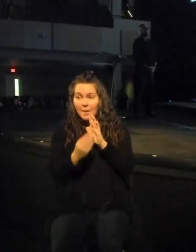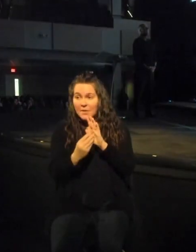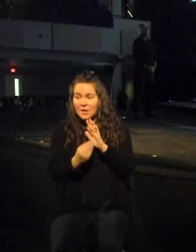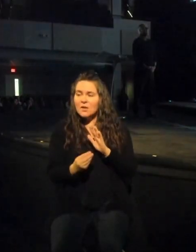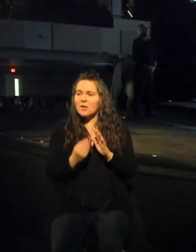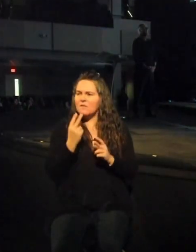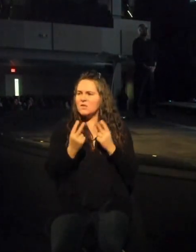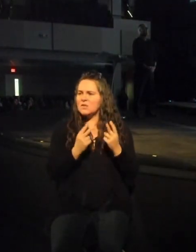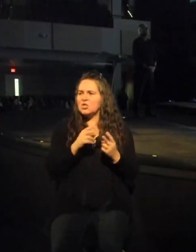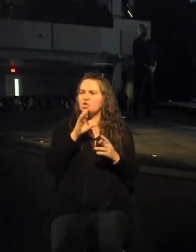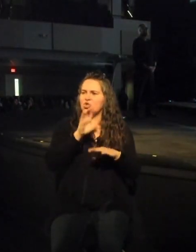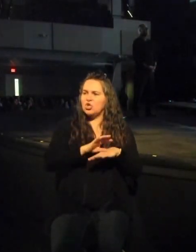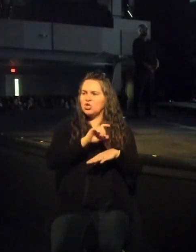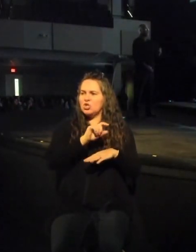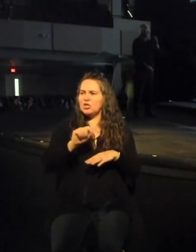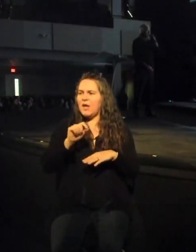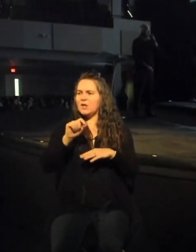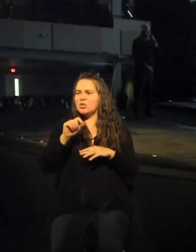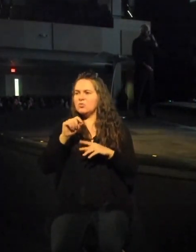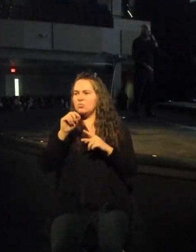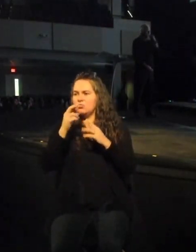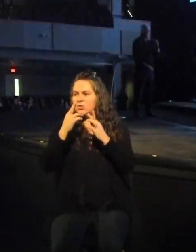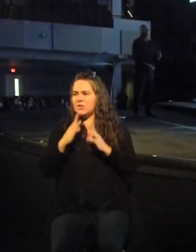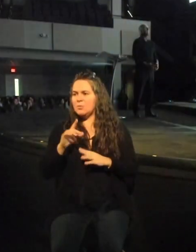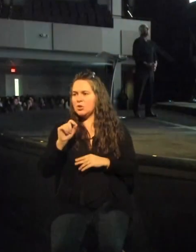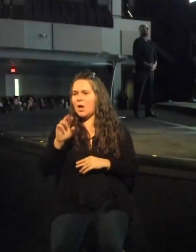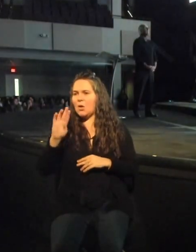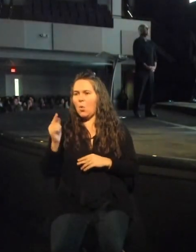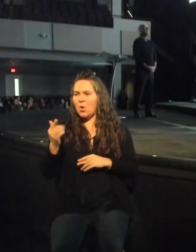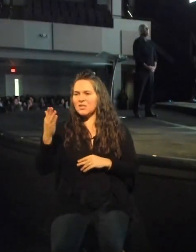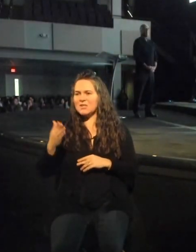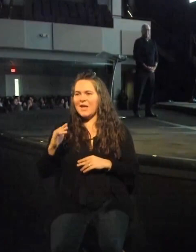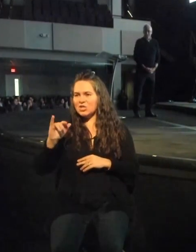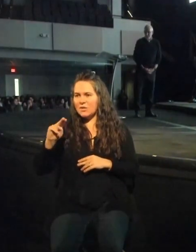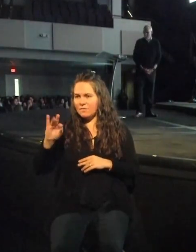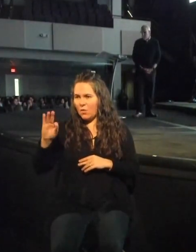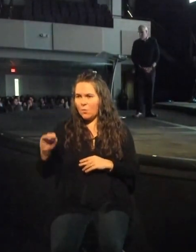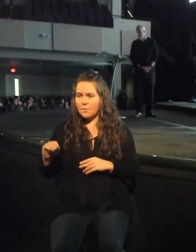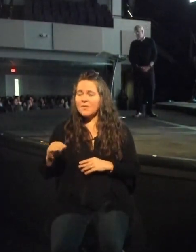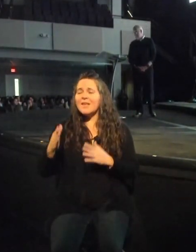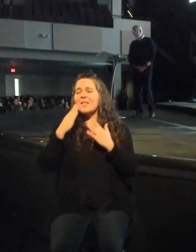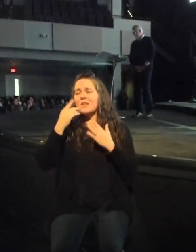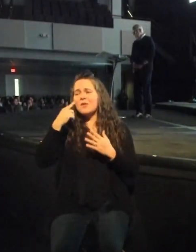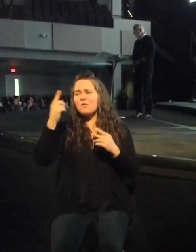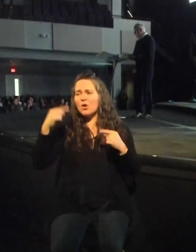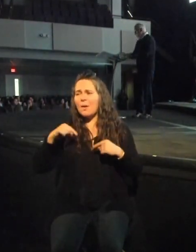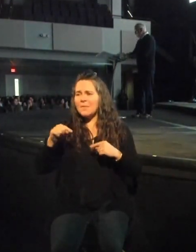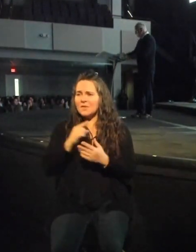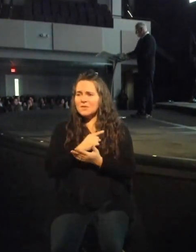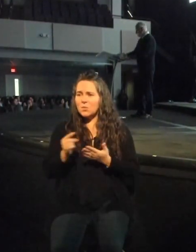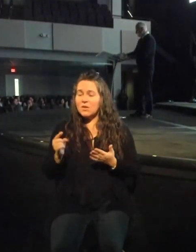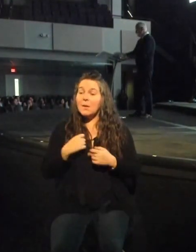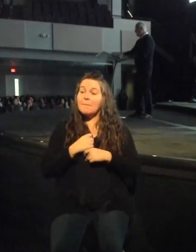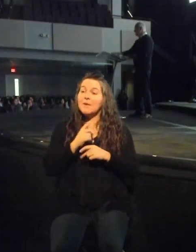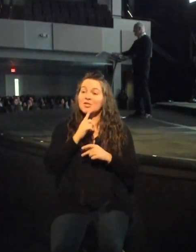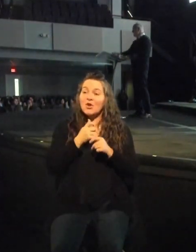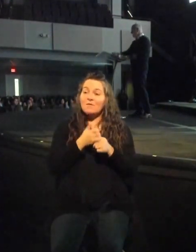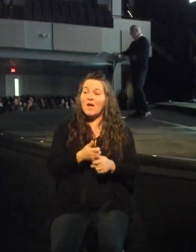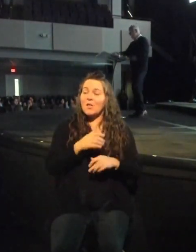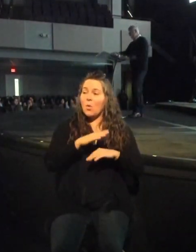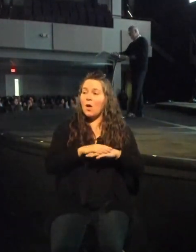church-redeemer.org/info or visit the Resource Center on your way out. Thank you for being with us this weekend. Make sure to follow us on social media